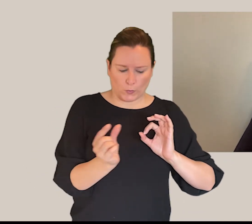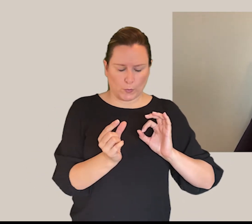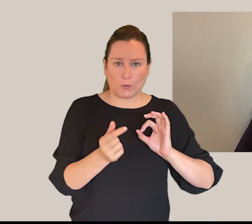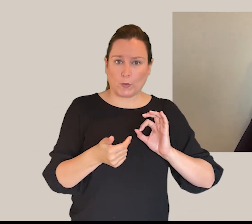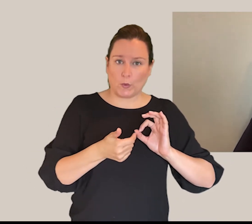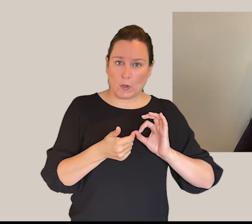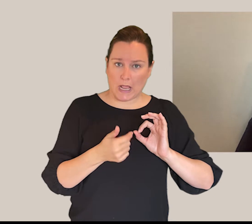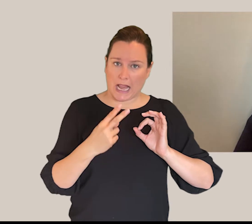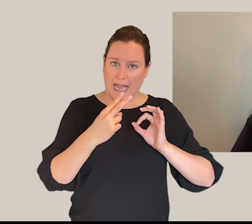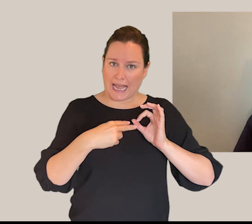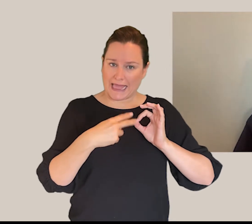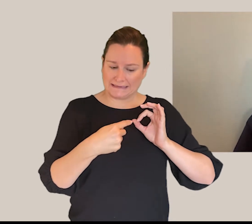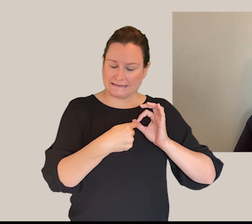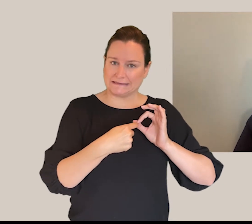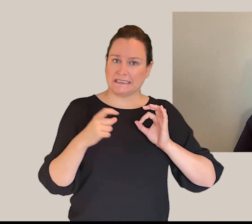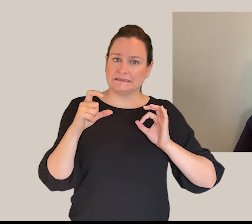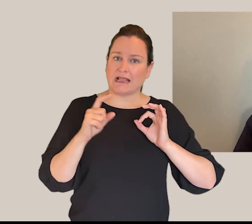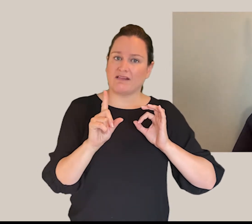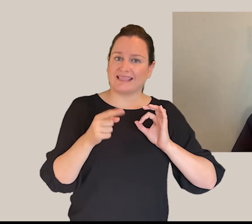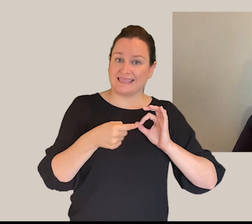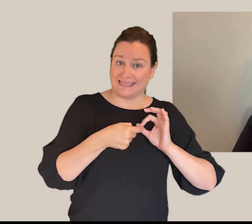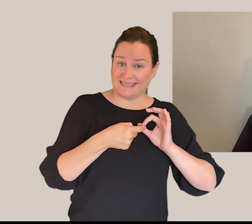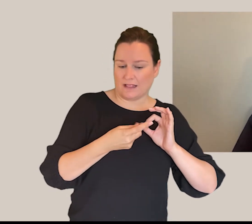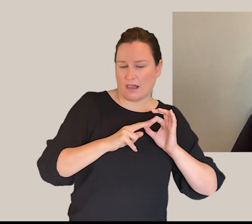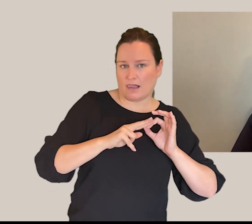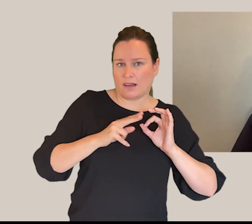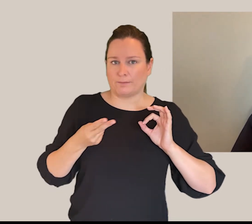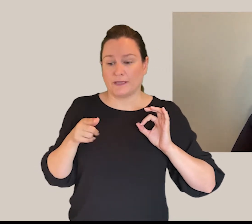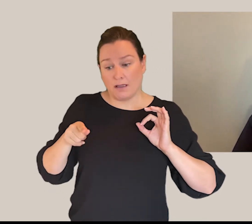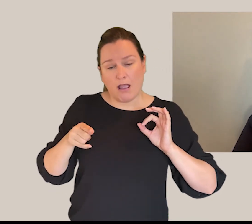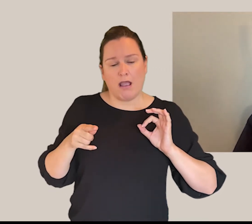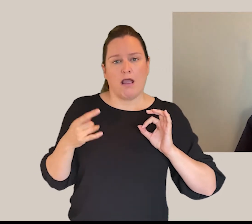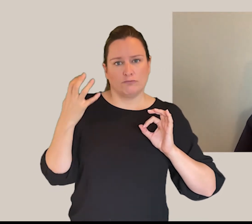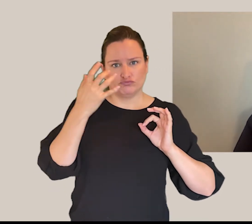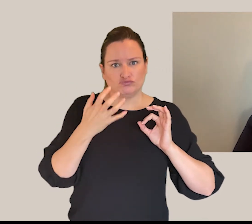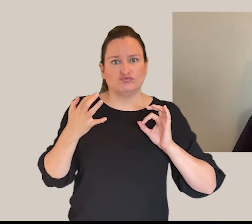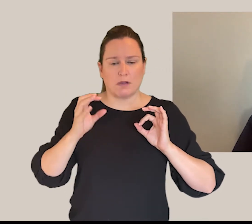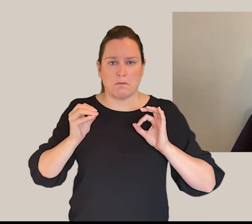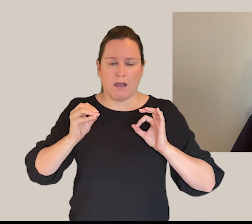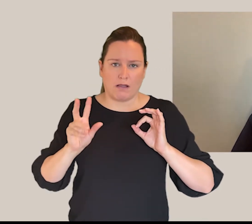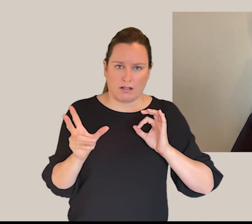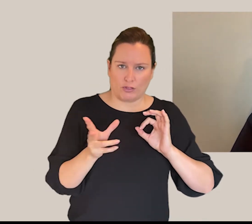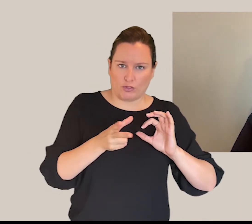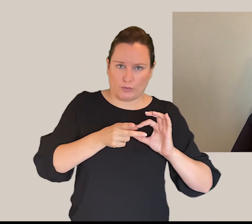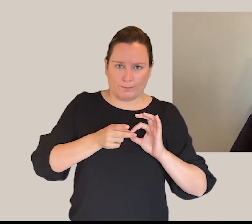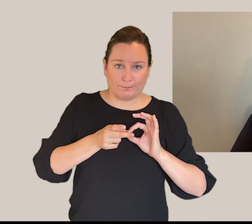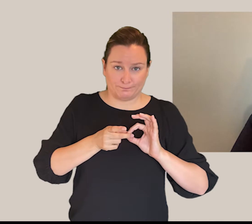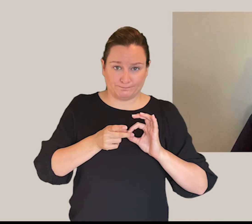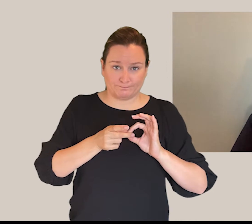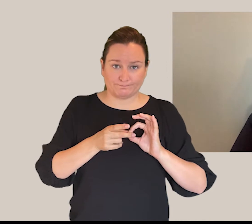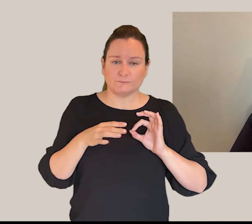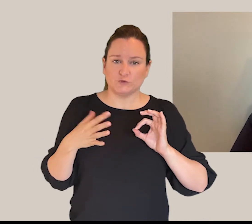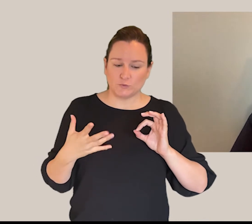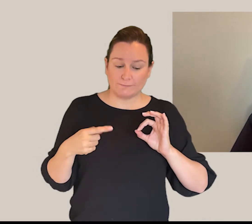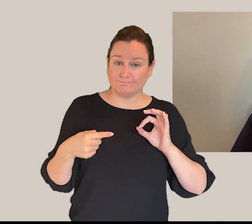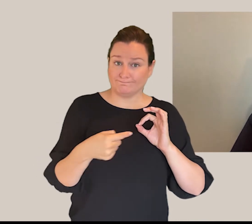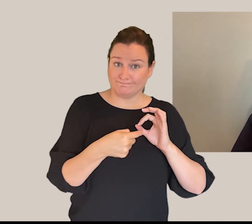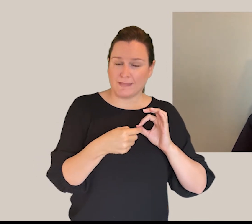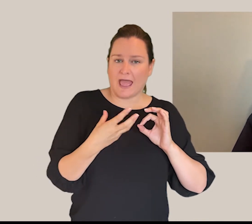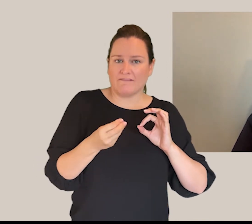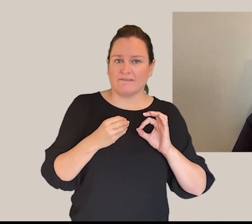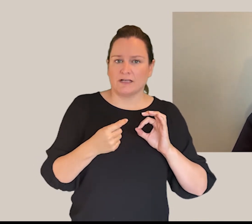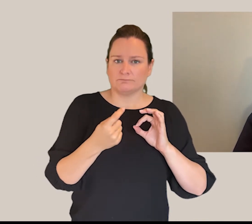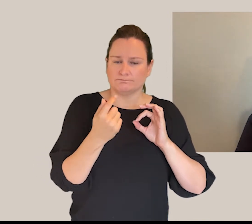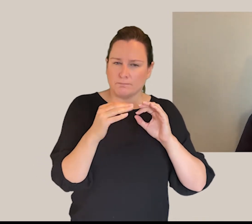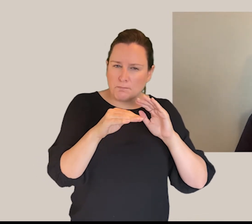plays a role in translating information from the genome into proteins. A genome can be thought of as